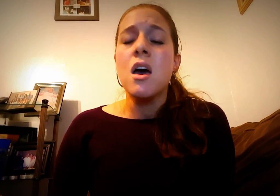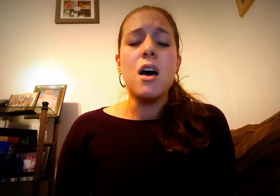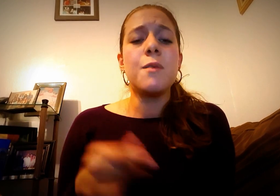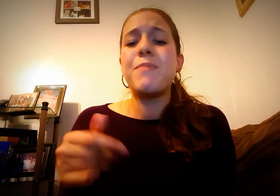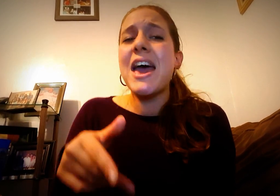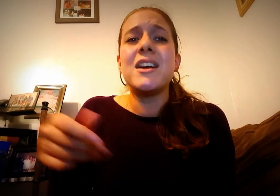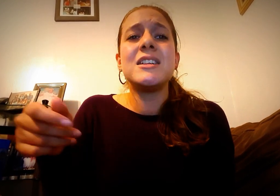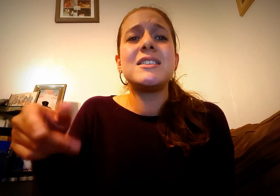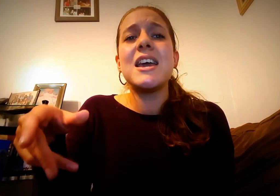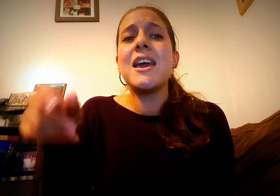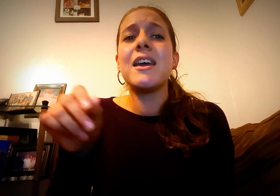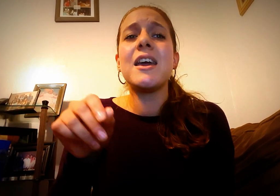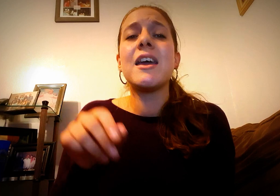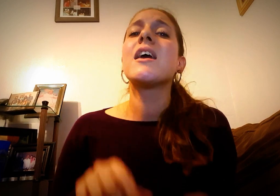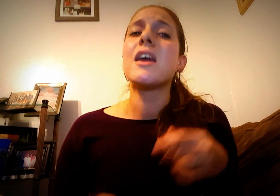A better day.